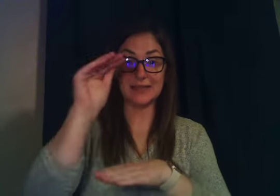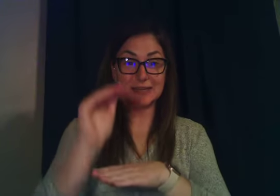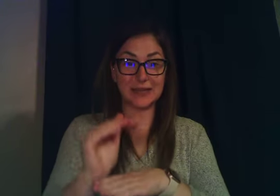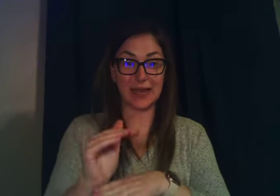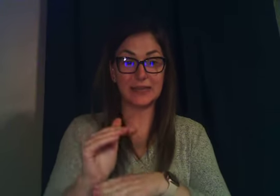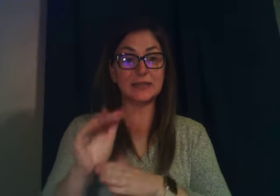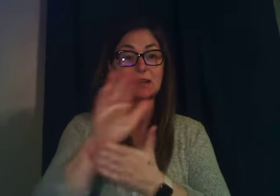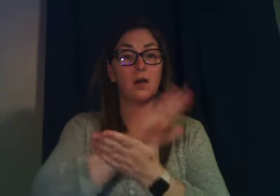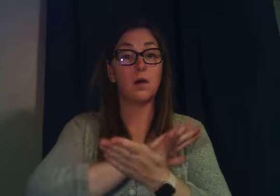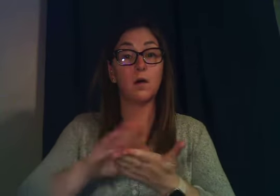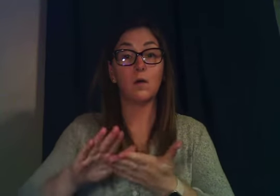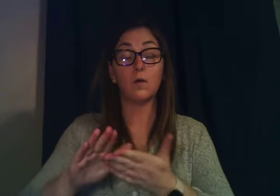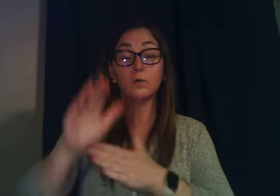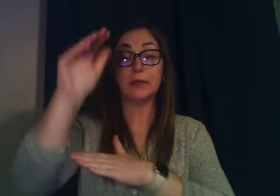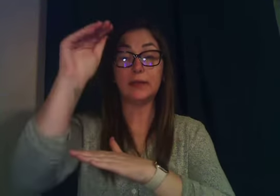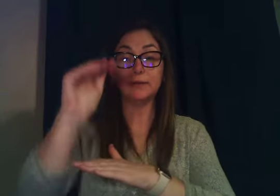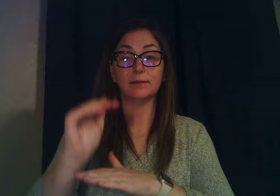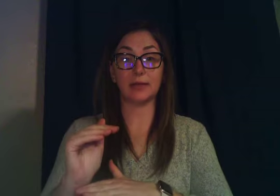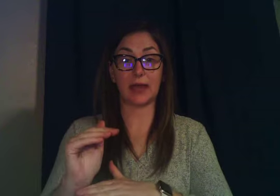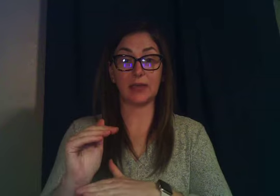night. Holy night.